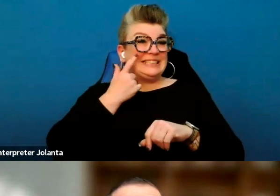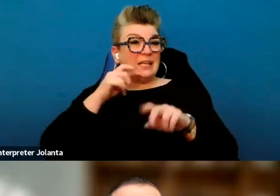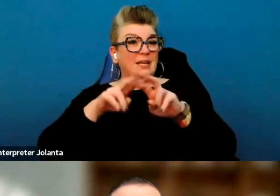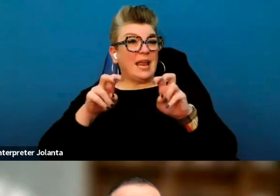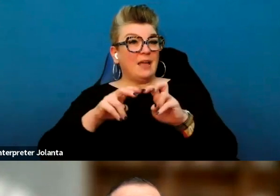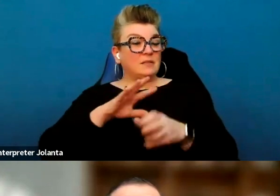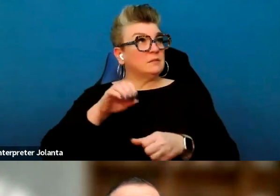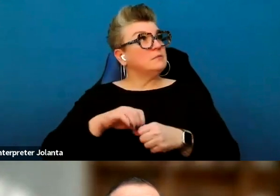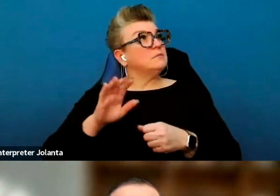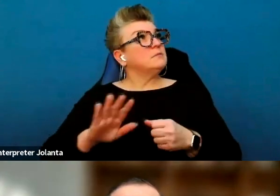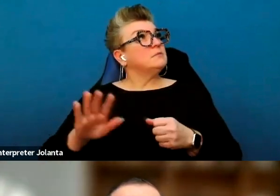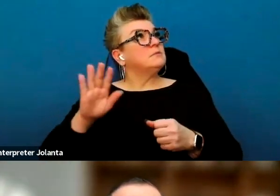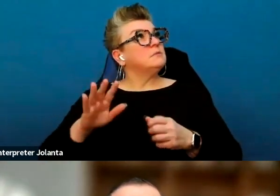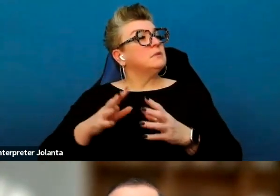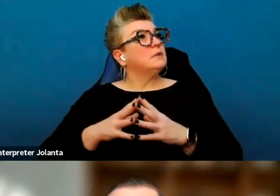about